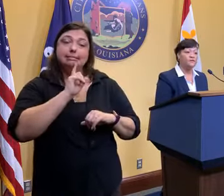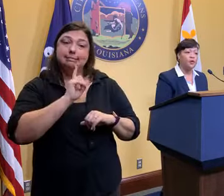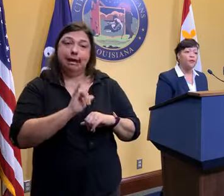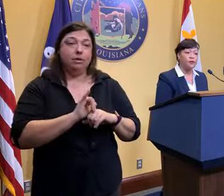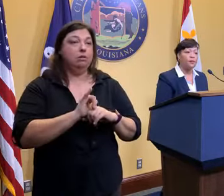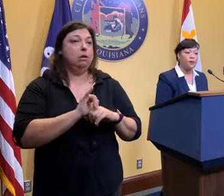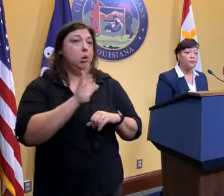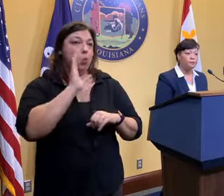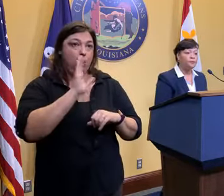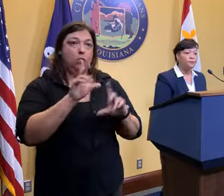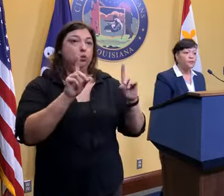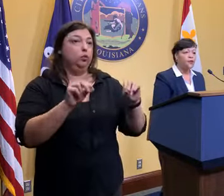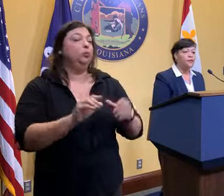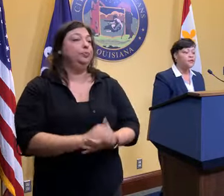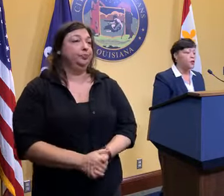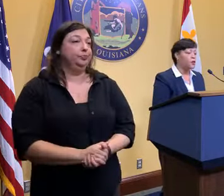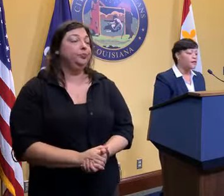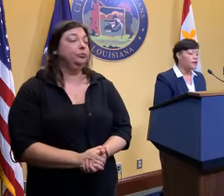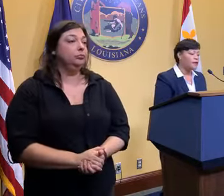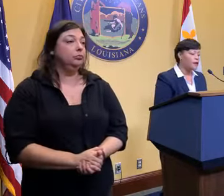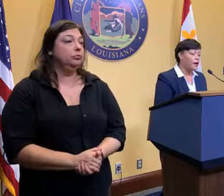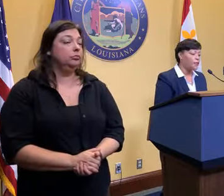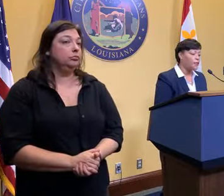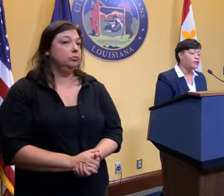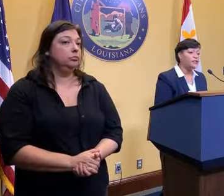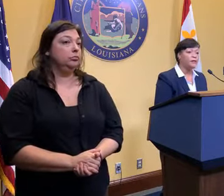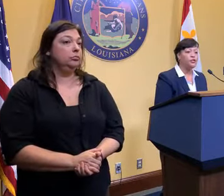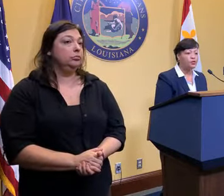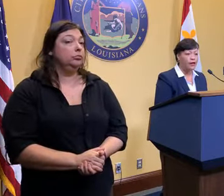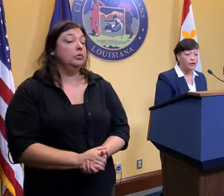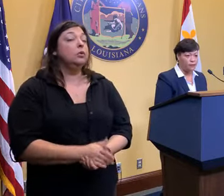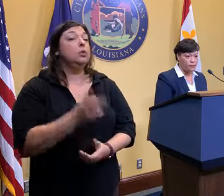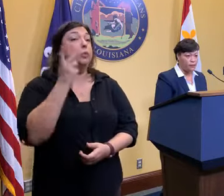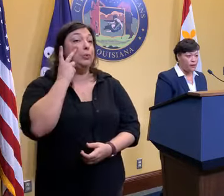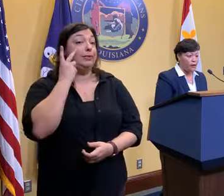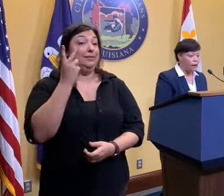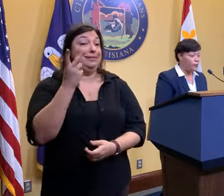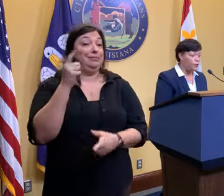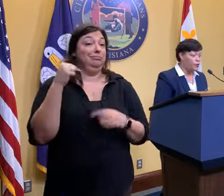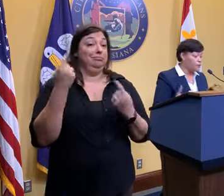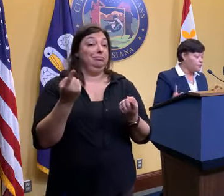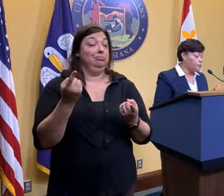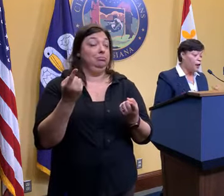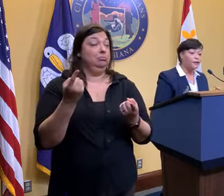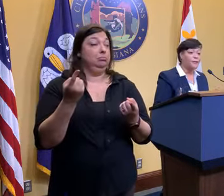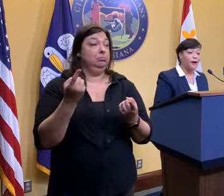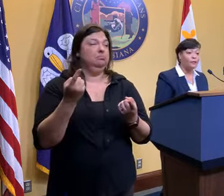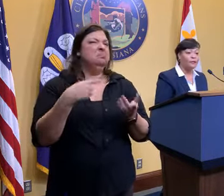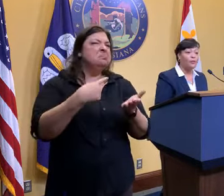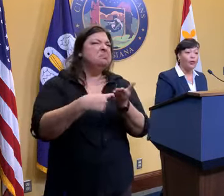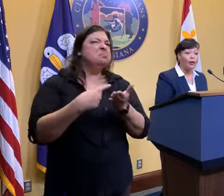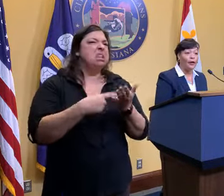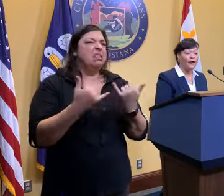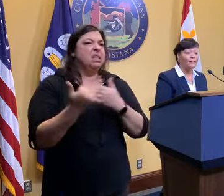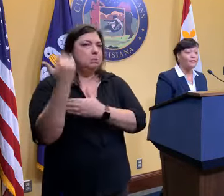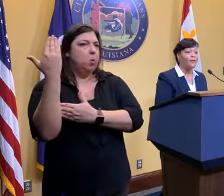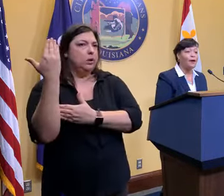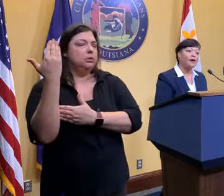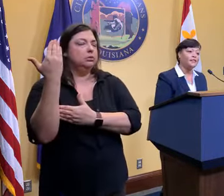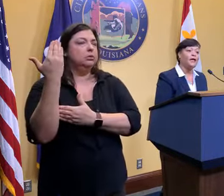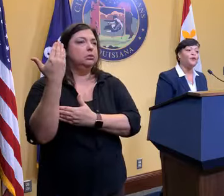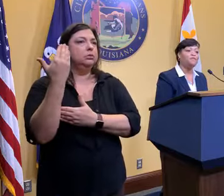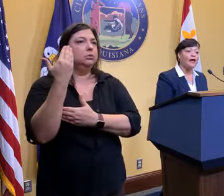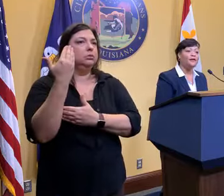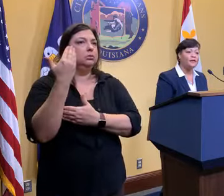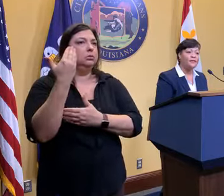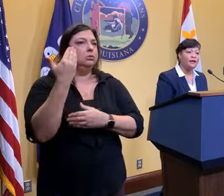definitely enforceable. And so I think what is demonstrated, which we talked about this morning, is the